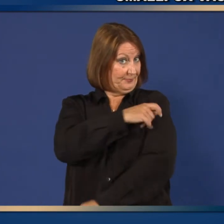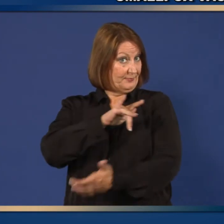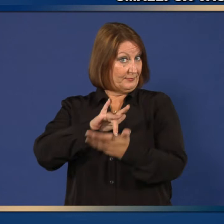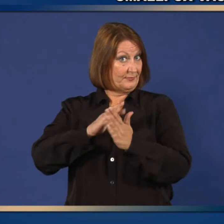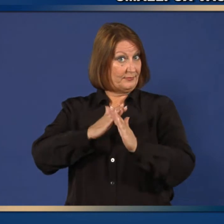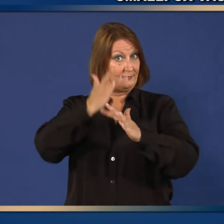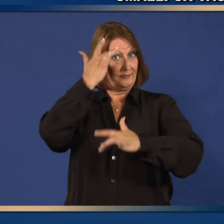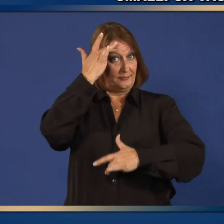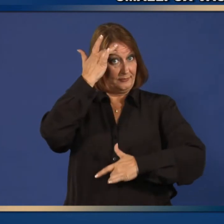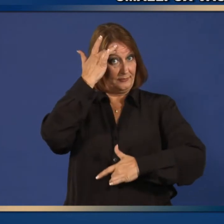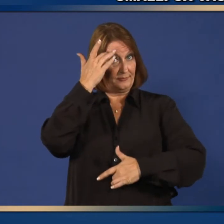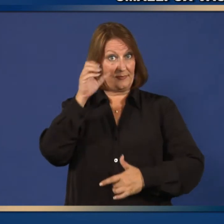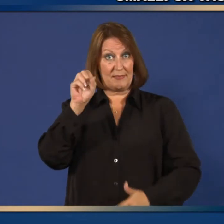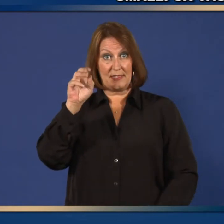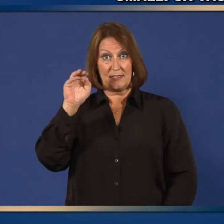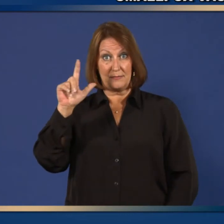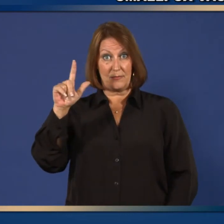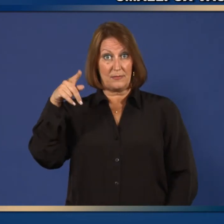What you will need to do.